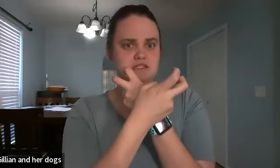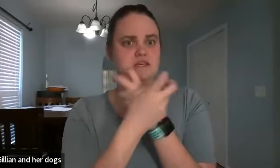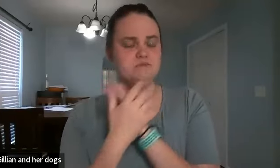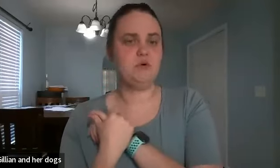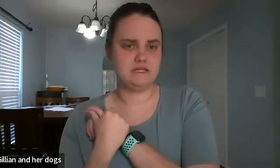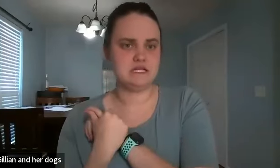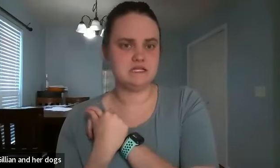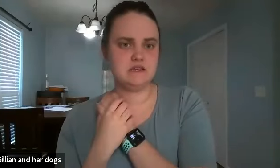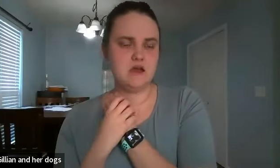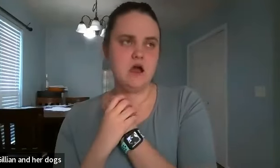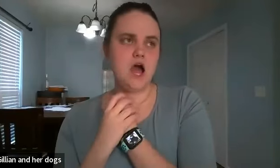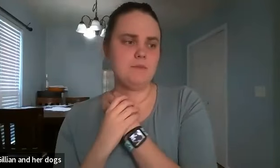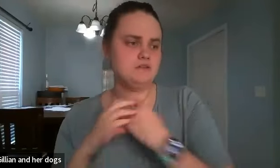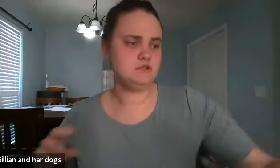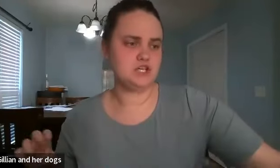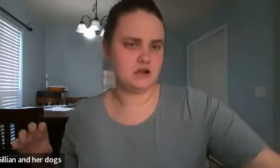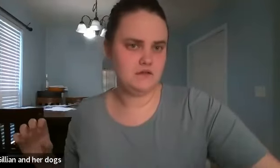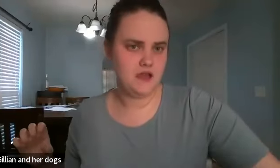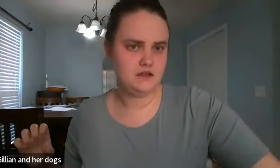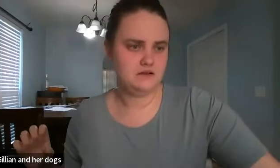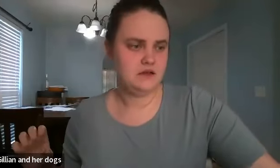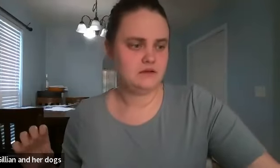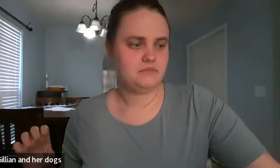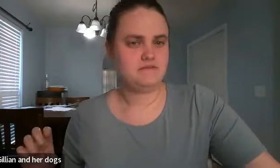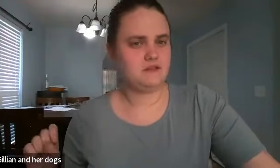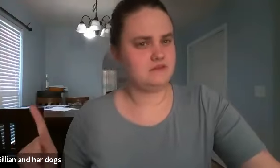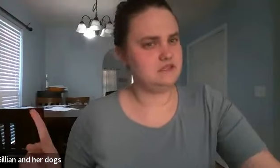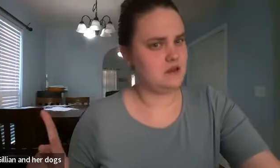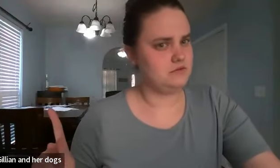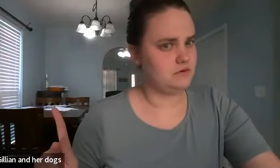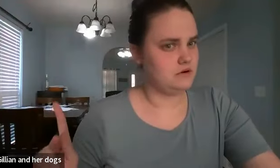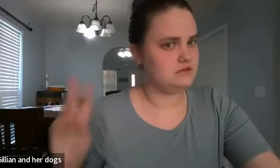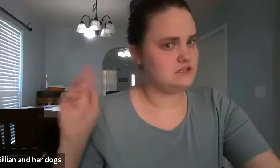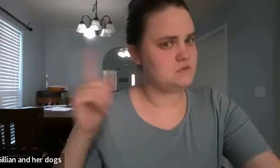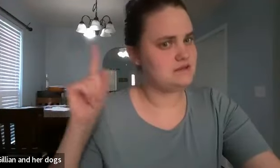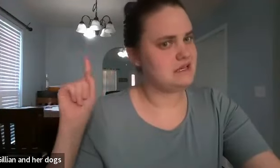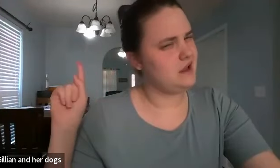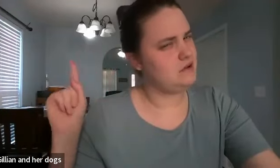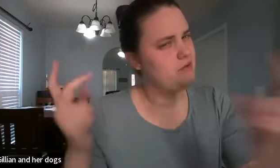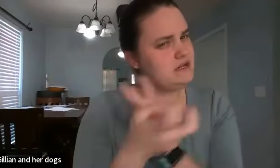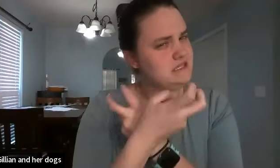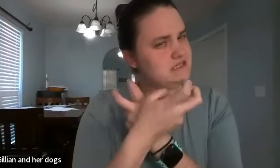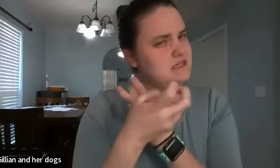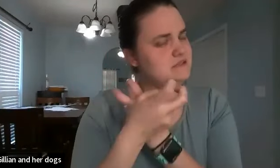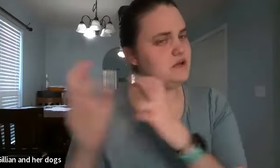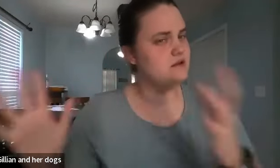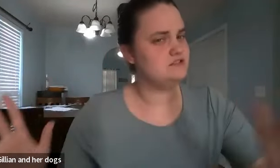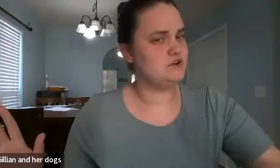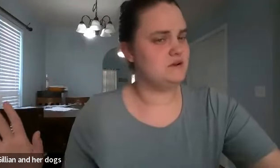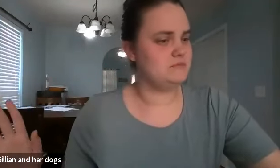it's poisonous. I'll double check on that, but I feel like I've seen that before. So that's why I was like, I want to say it's this, but I also don't want to be